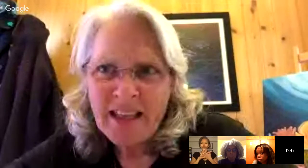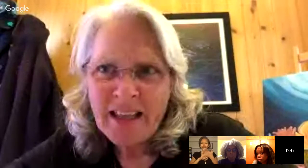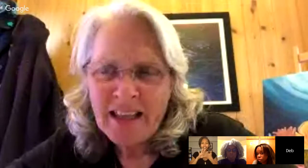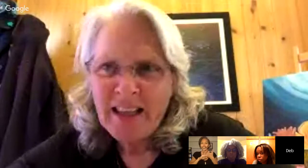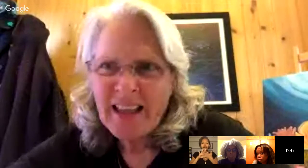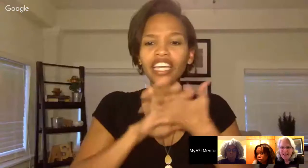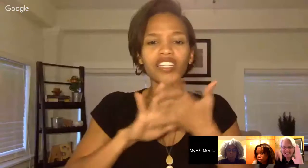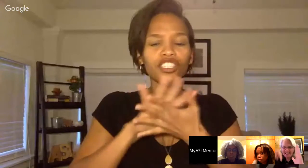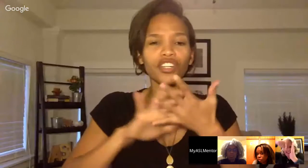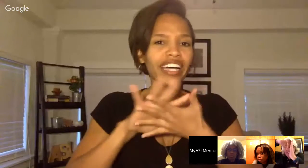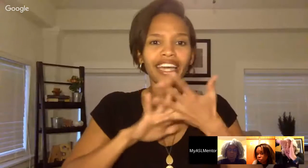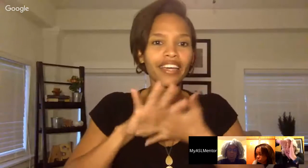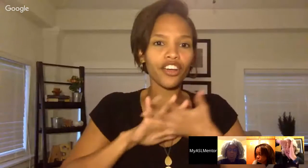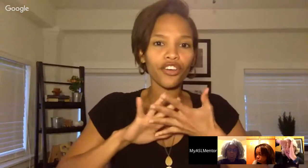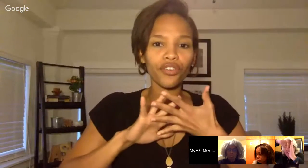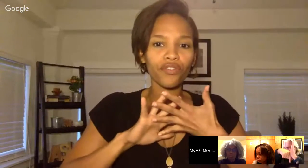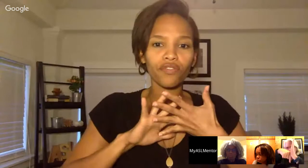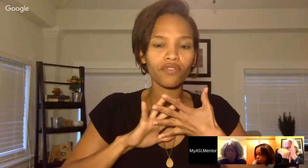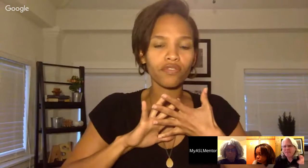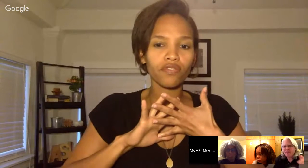Yeah, I can't hear you.